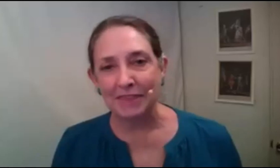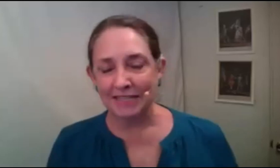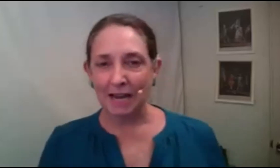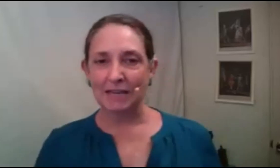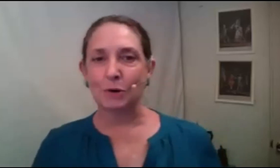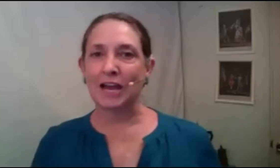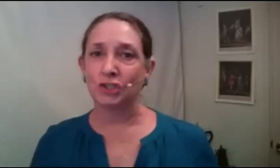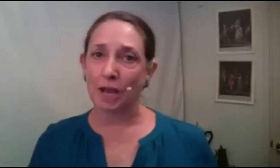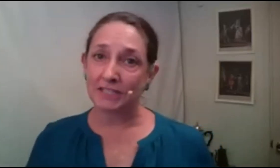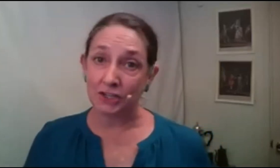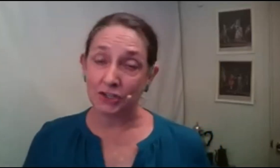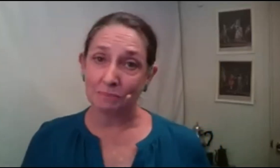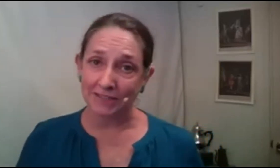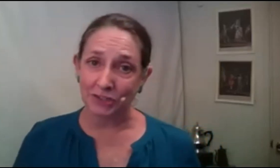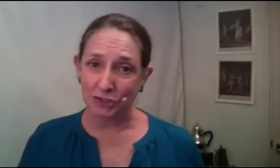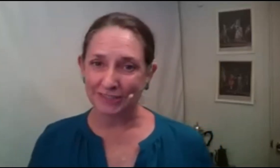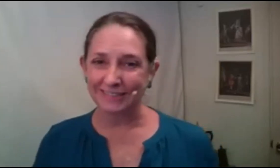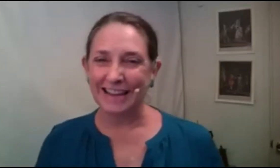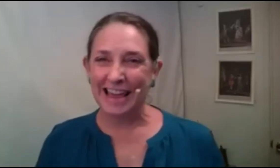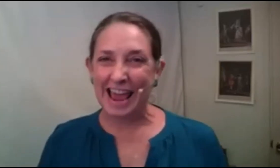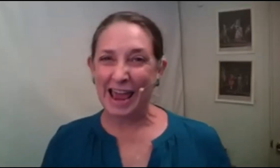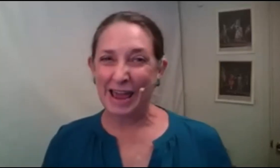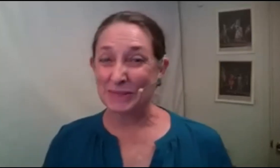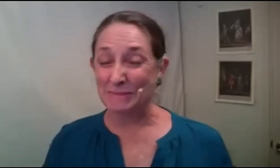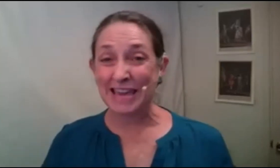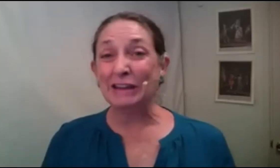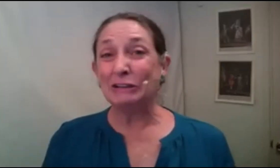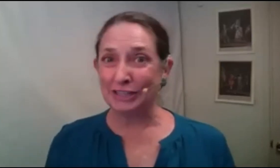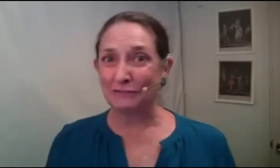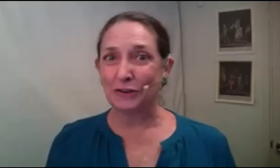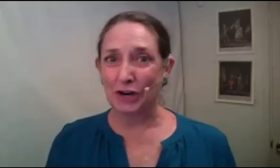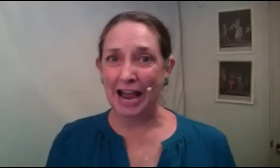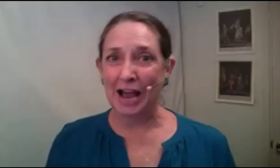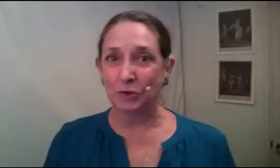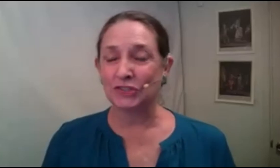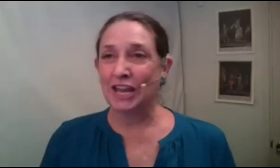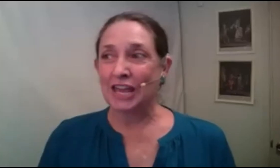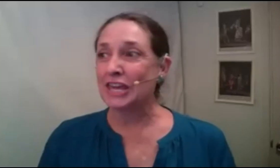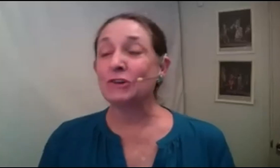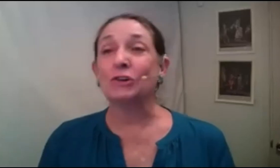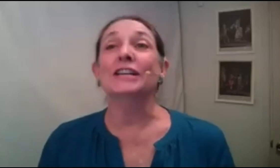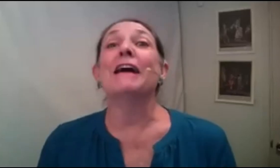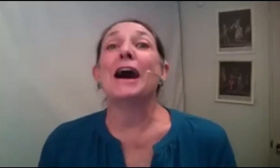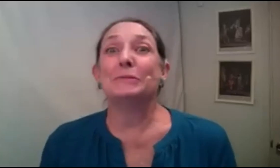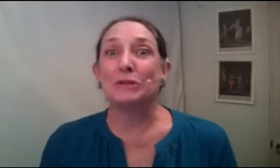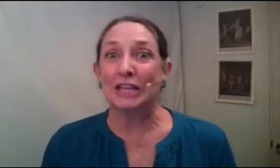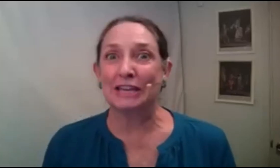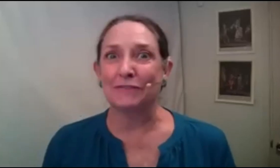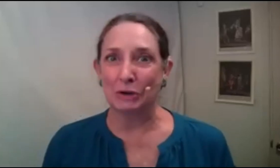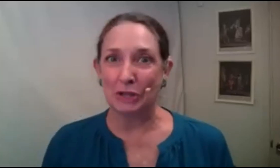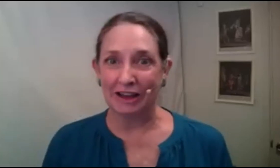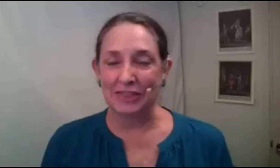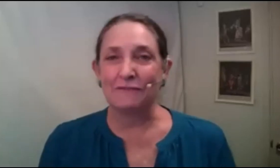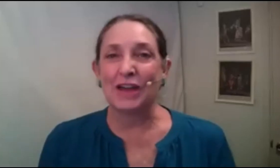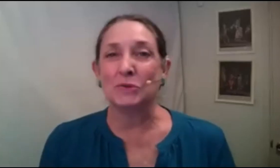And by that time, they both had jobs teaching in Massachusetts. And when they began looking for a house, they could not believe